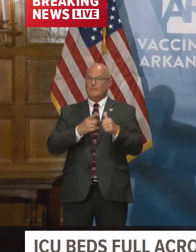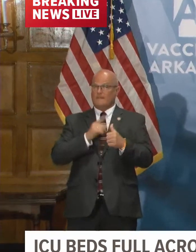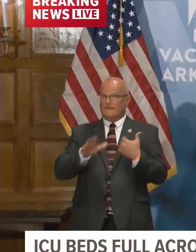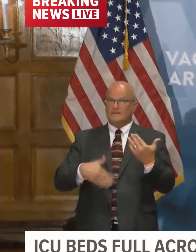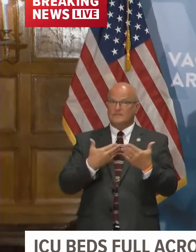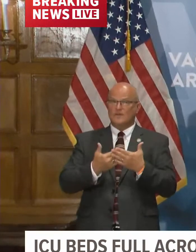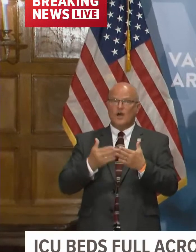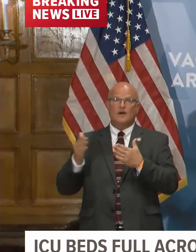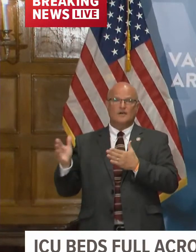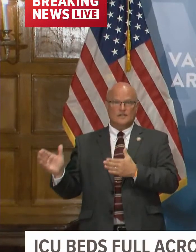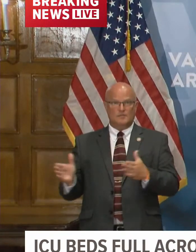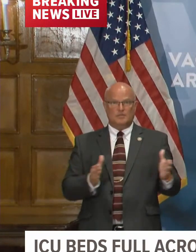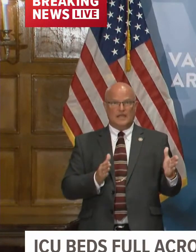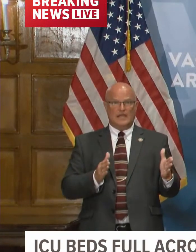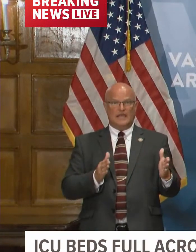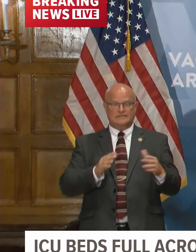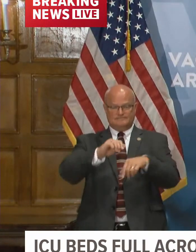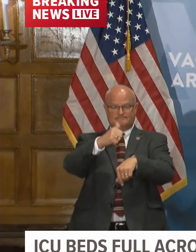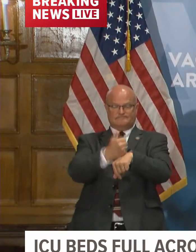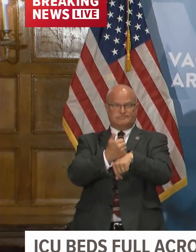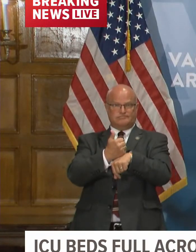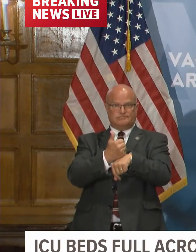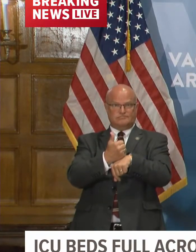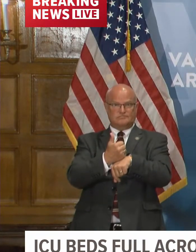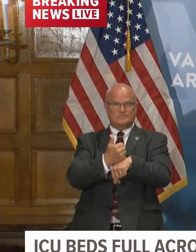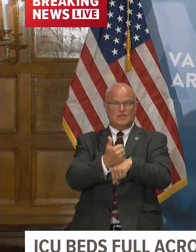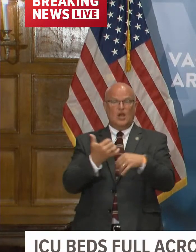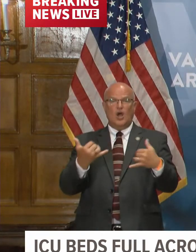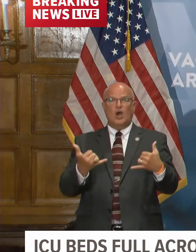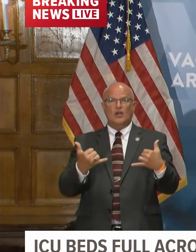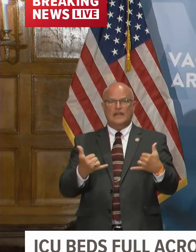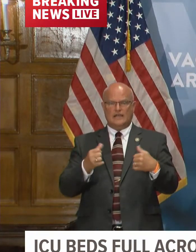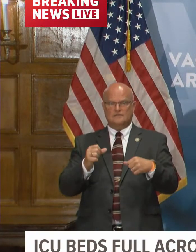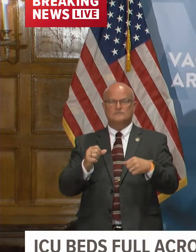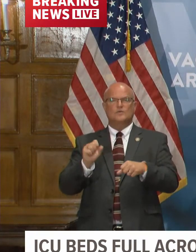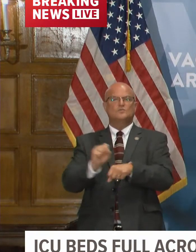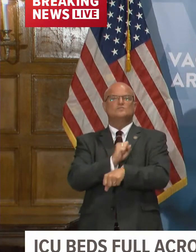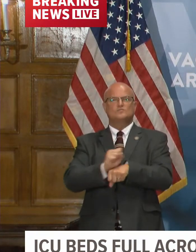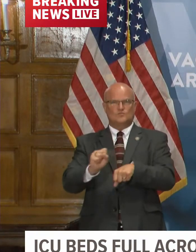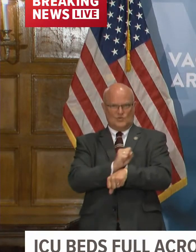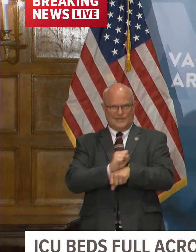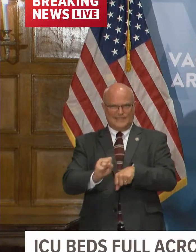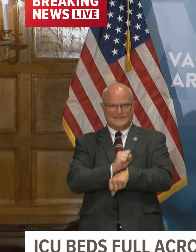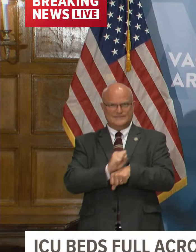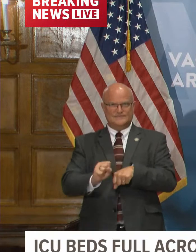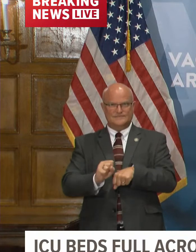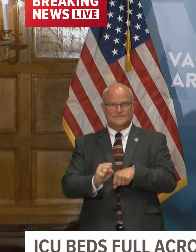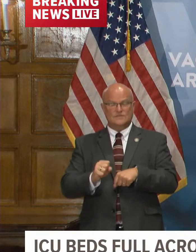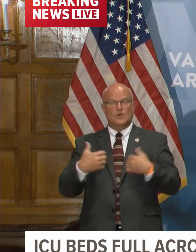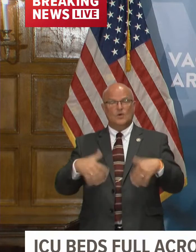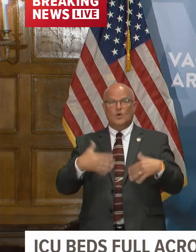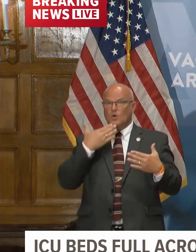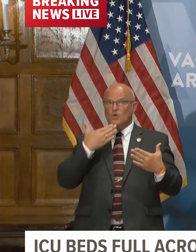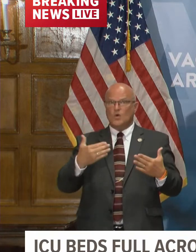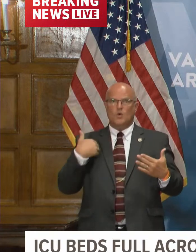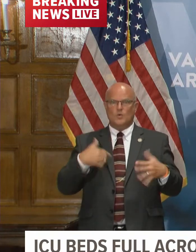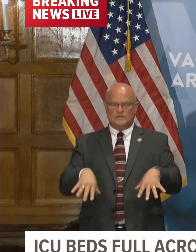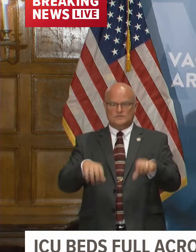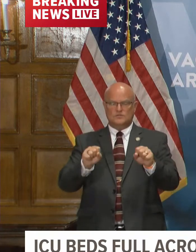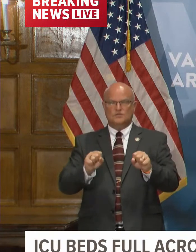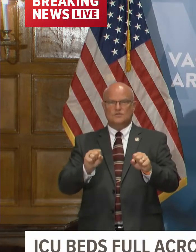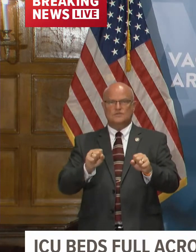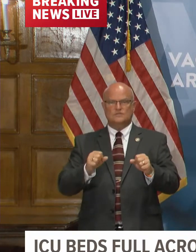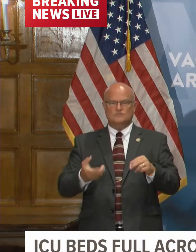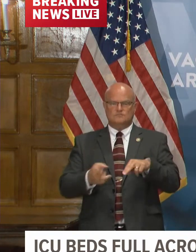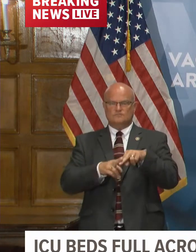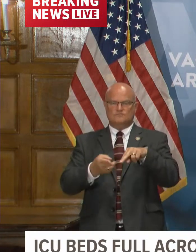all, the plans that have been put into place are now operational. And so thank goodness we took those steps